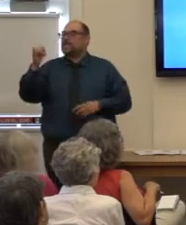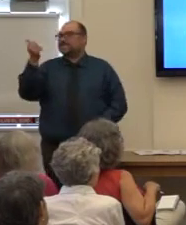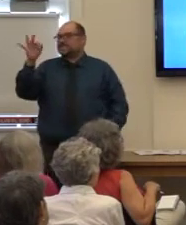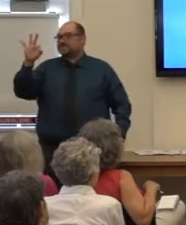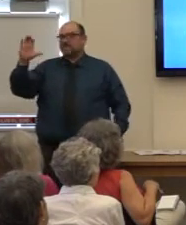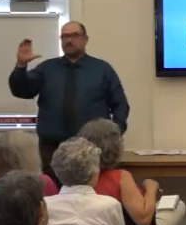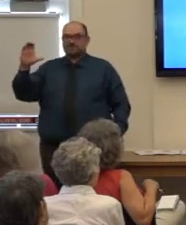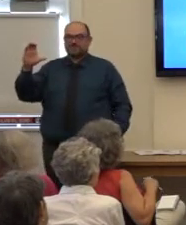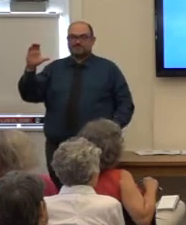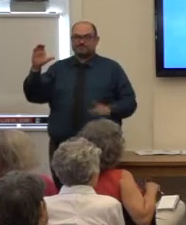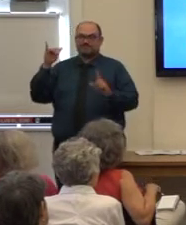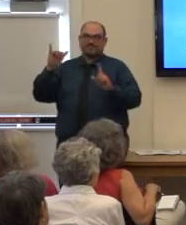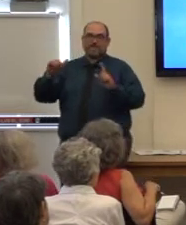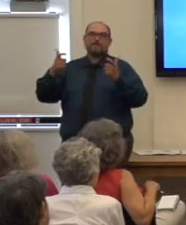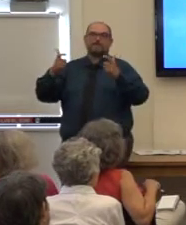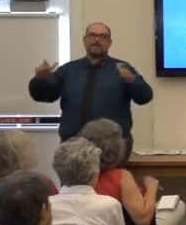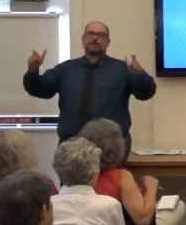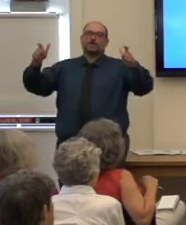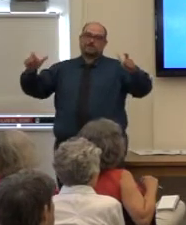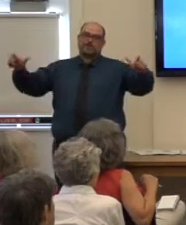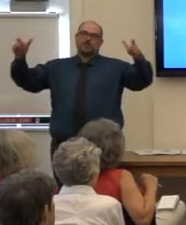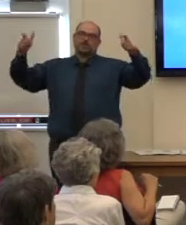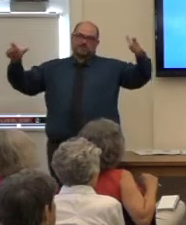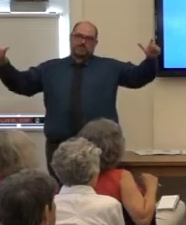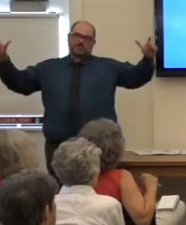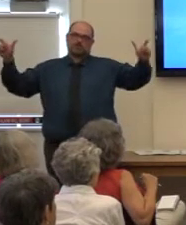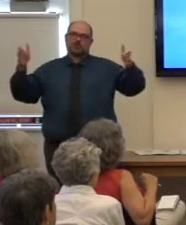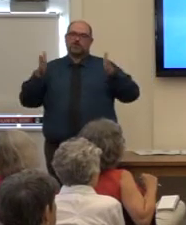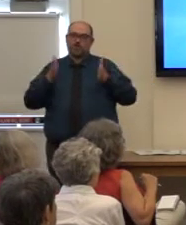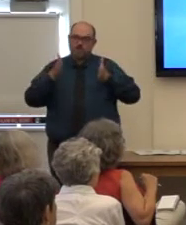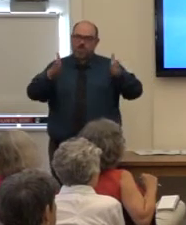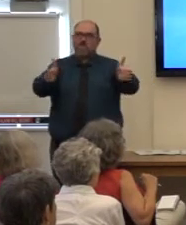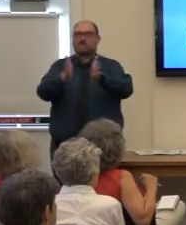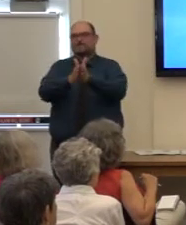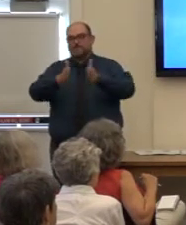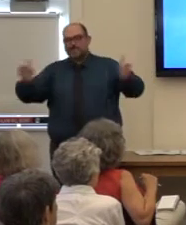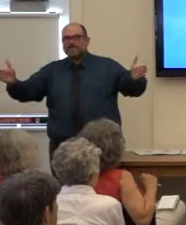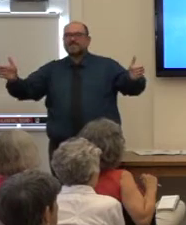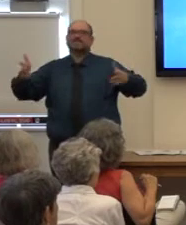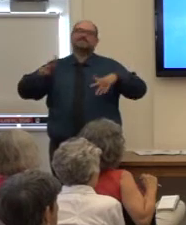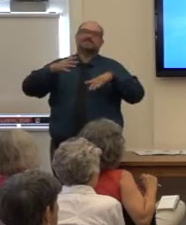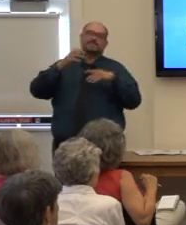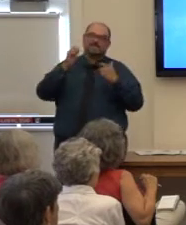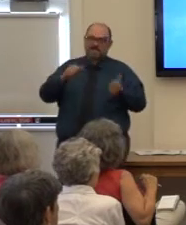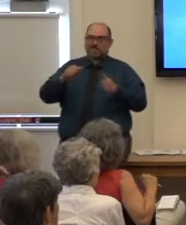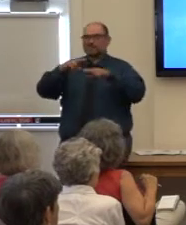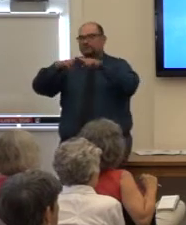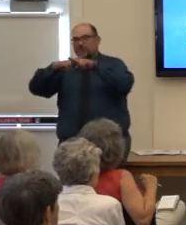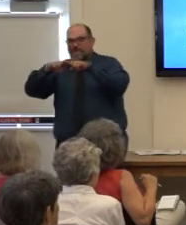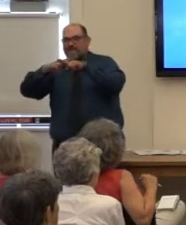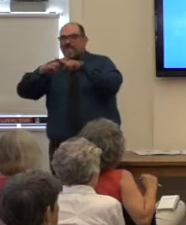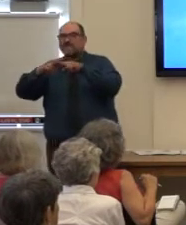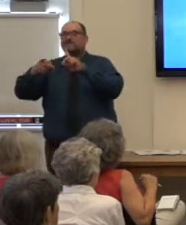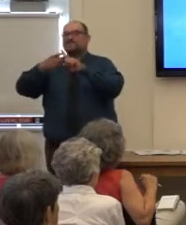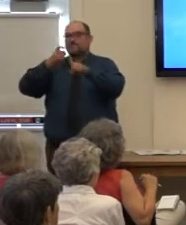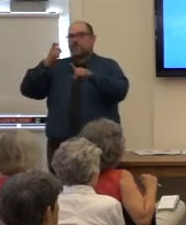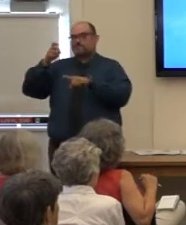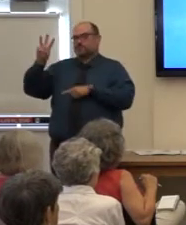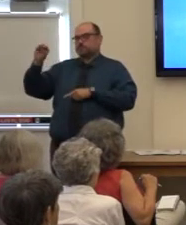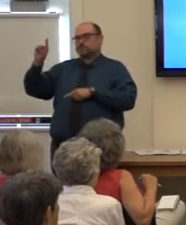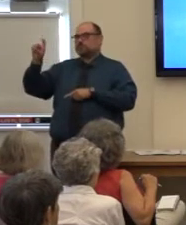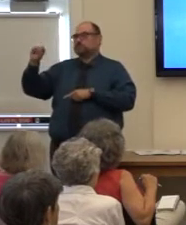better steamers, there would be paved roads, there would be trains running from Woods Hole and New Bedford to